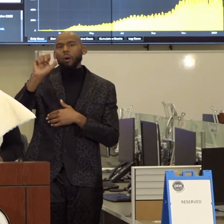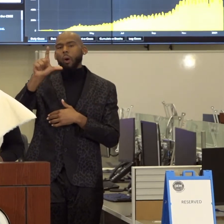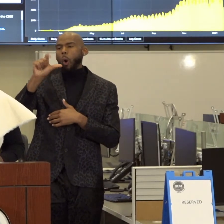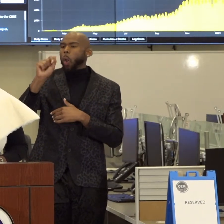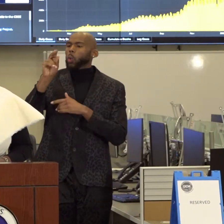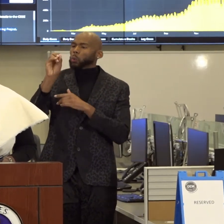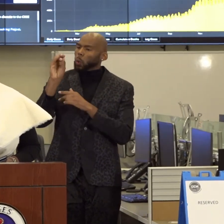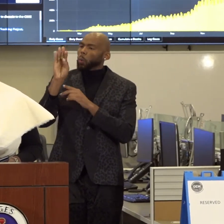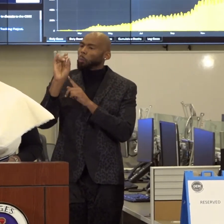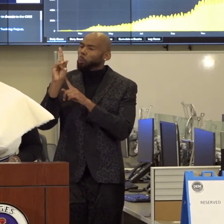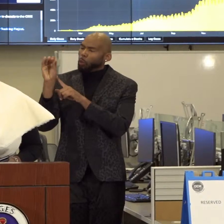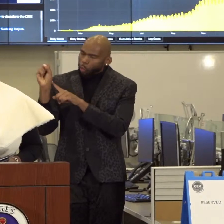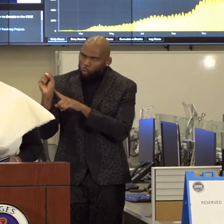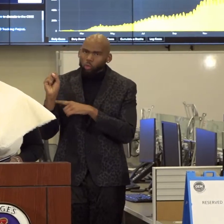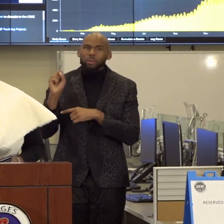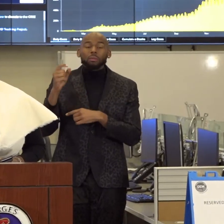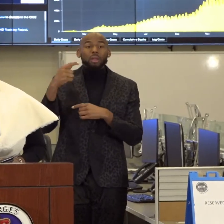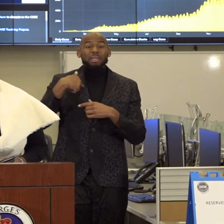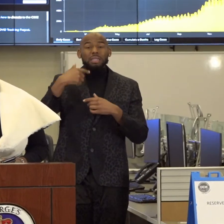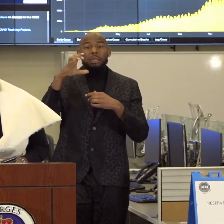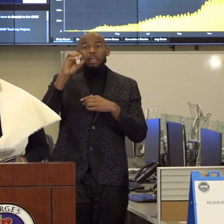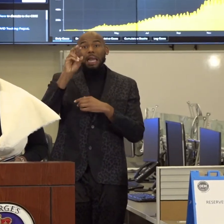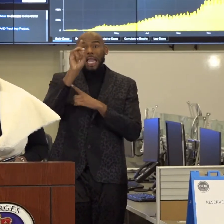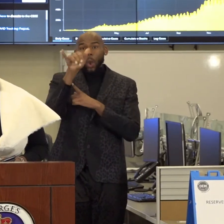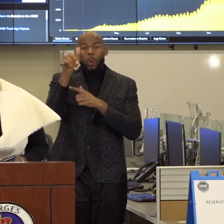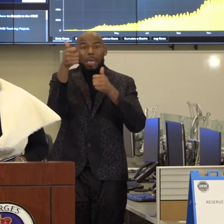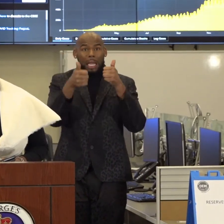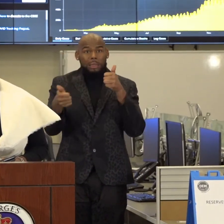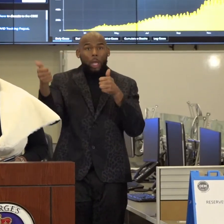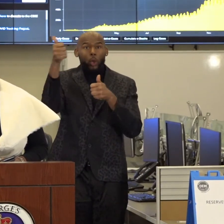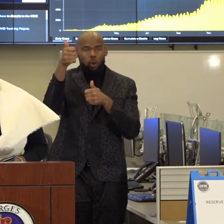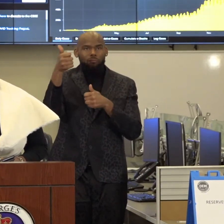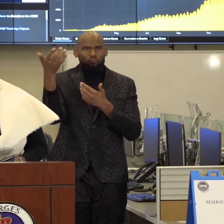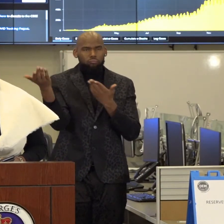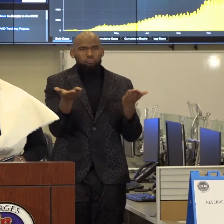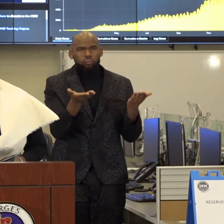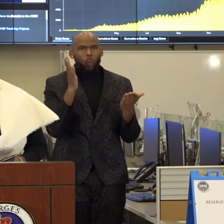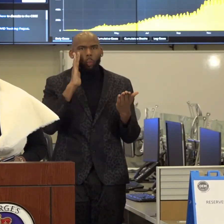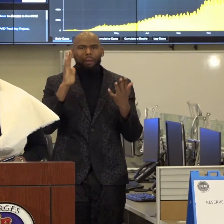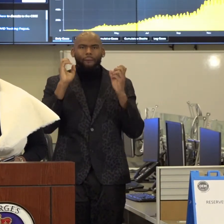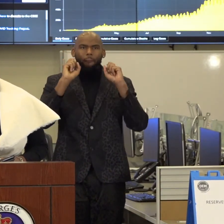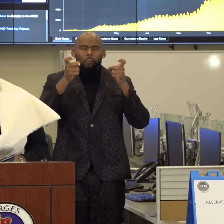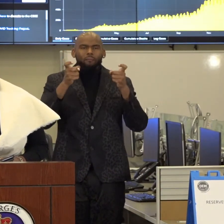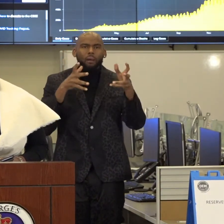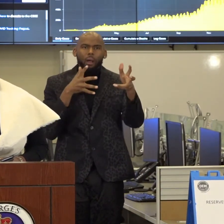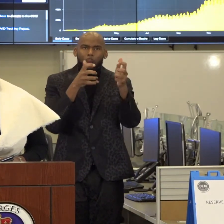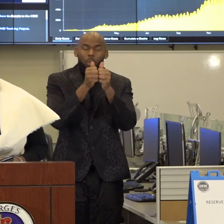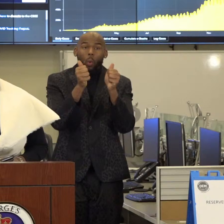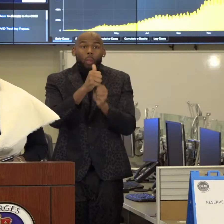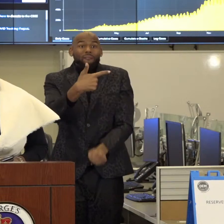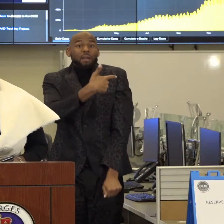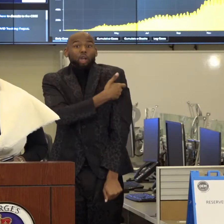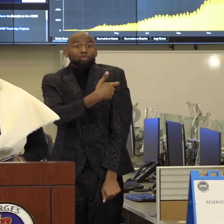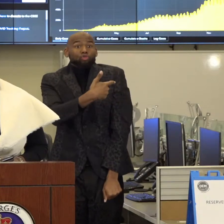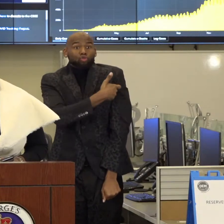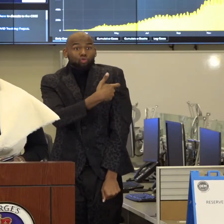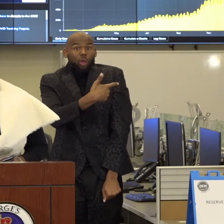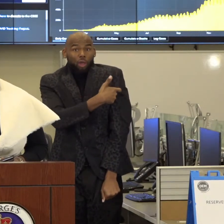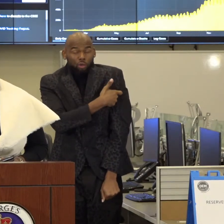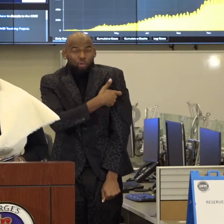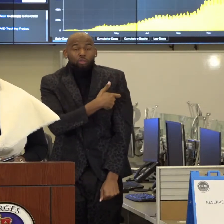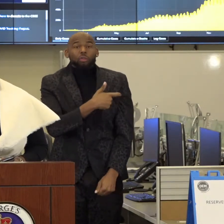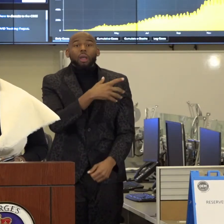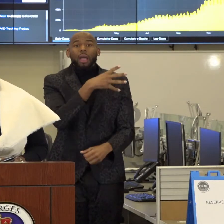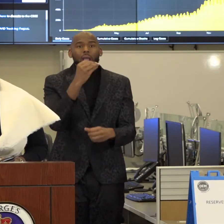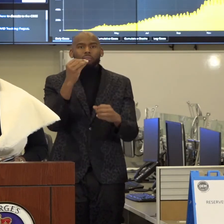you for joining us as the County Executive brings some updates in our vaccination process. And Dr. Carter will bring the latest on our